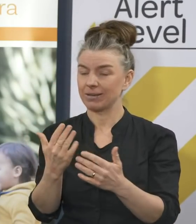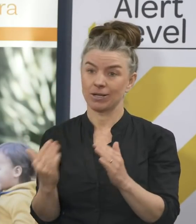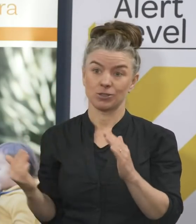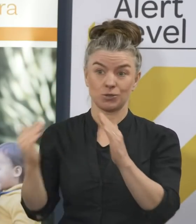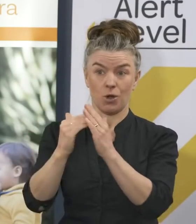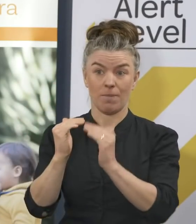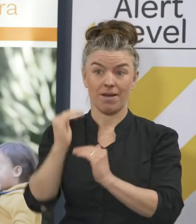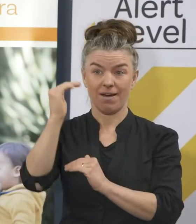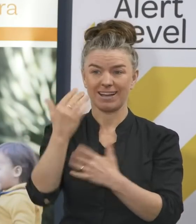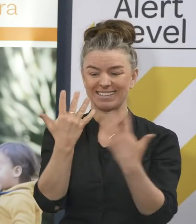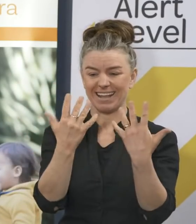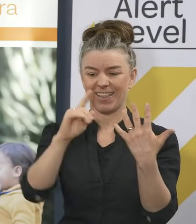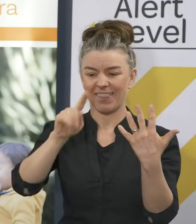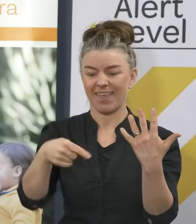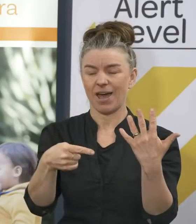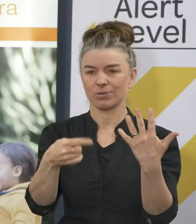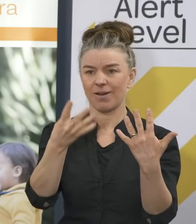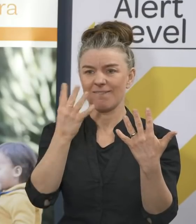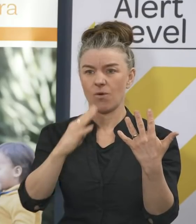tests,